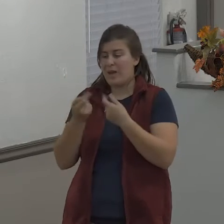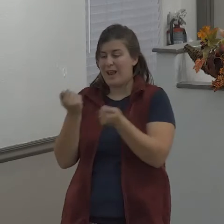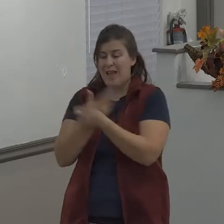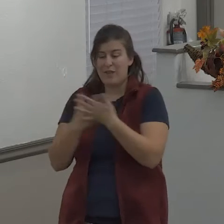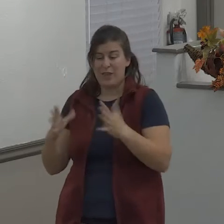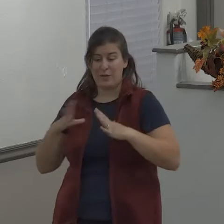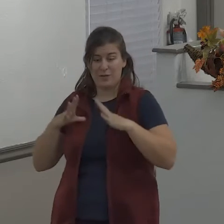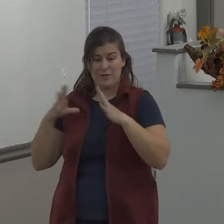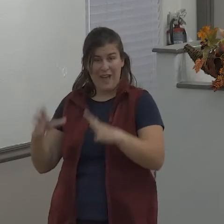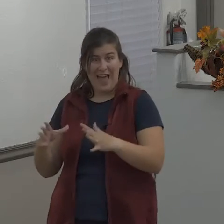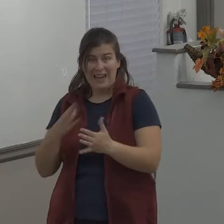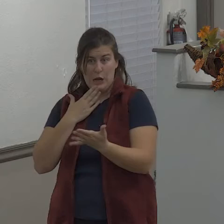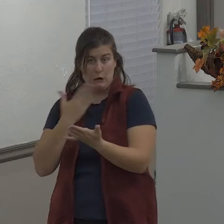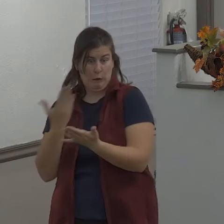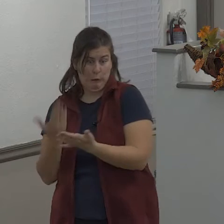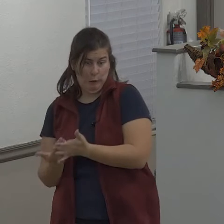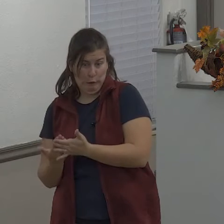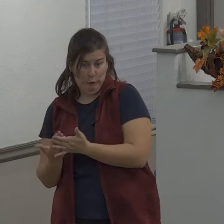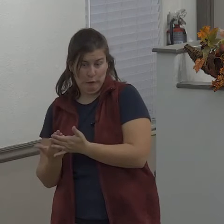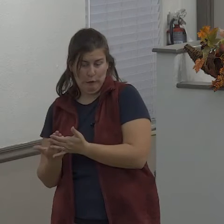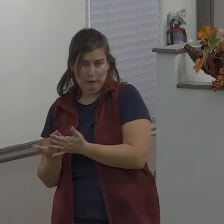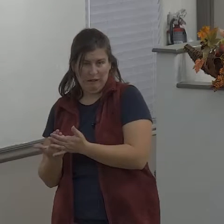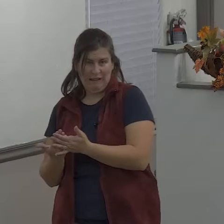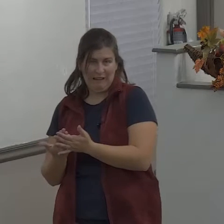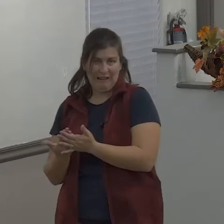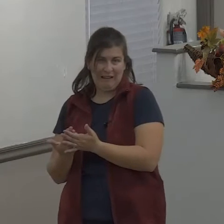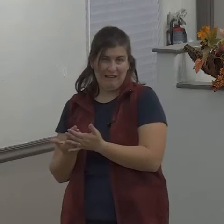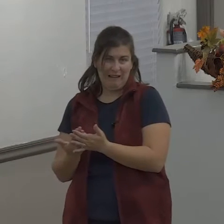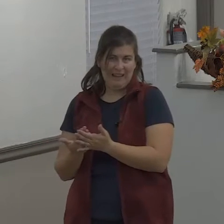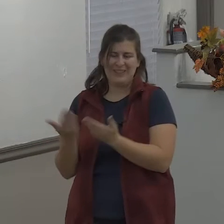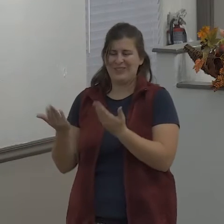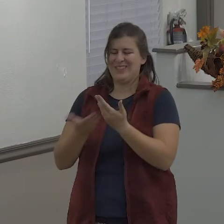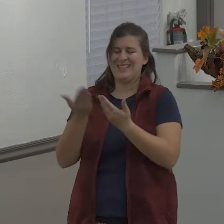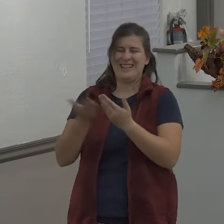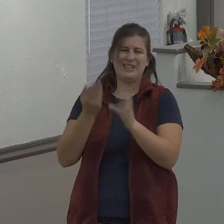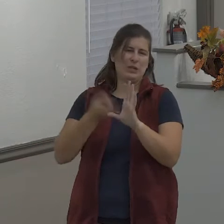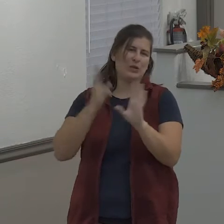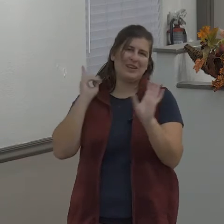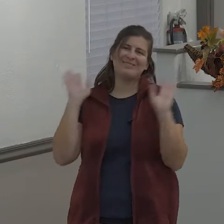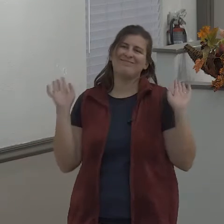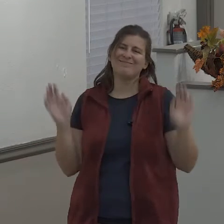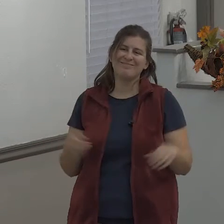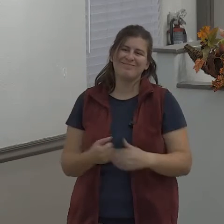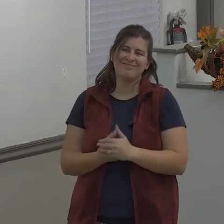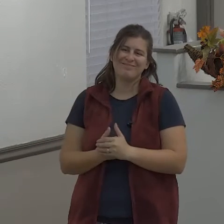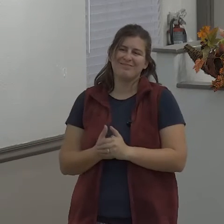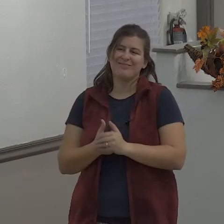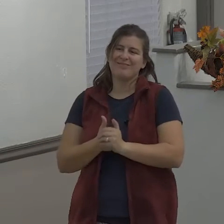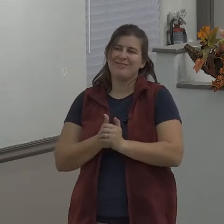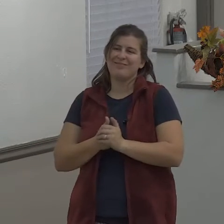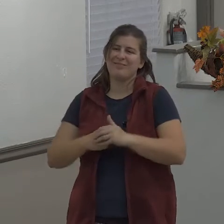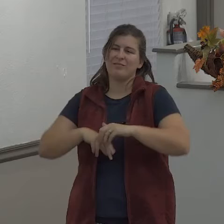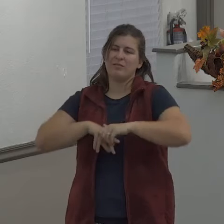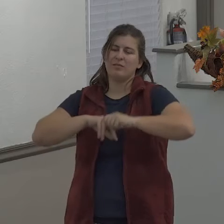But when everything went good, it was just all of a sudden easy for them to quit.